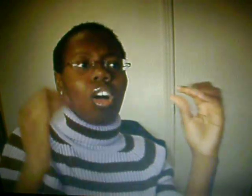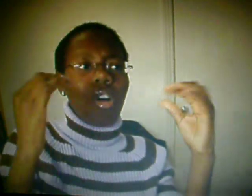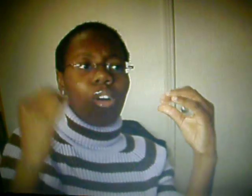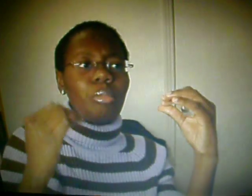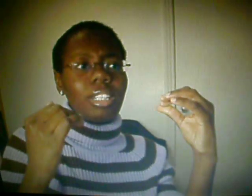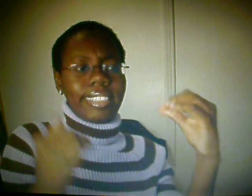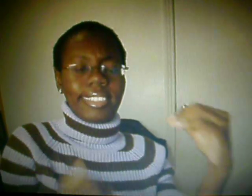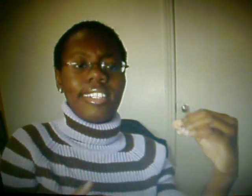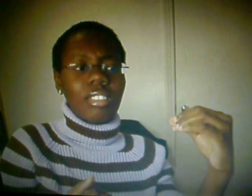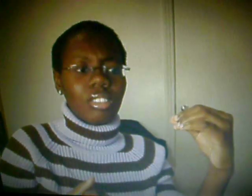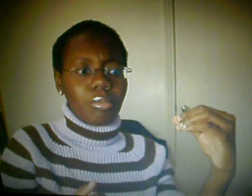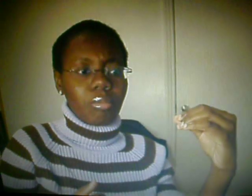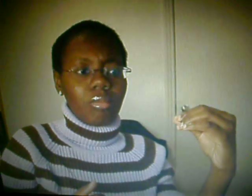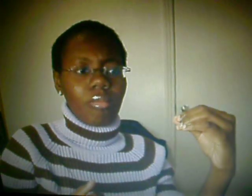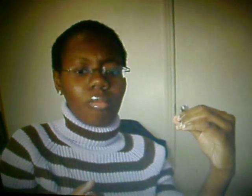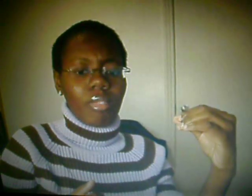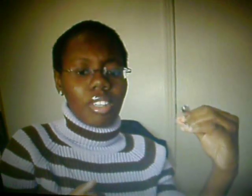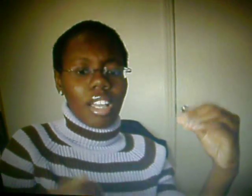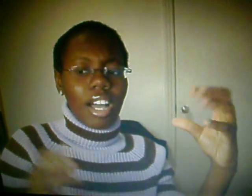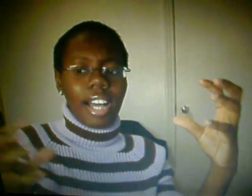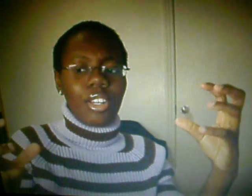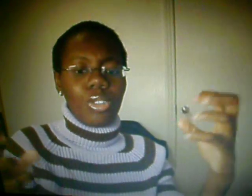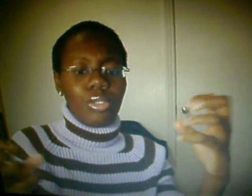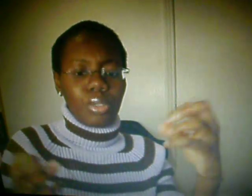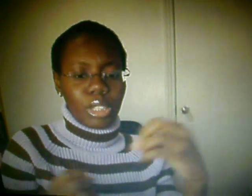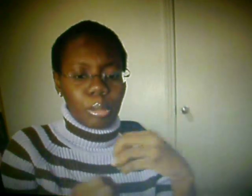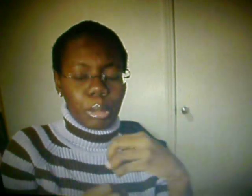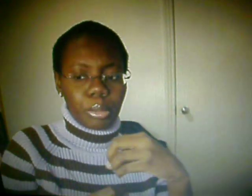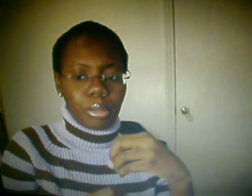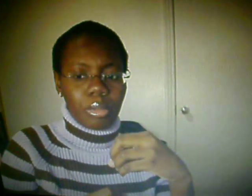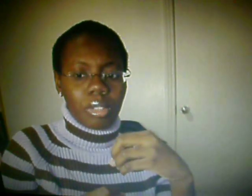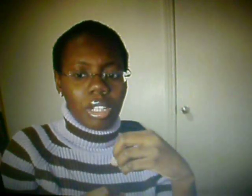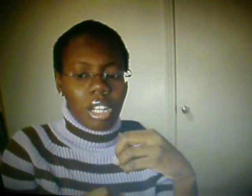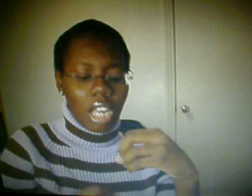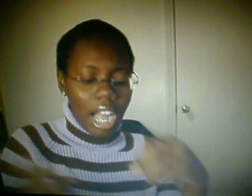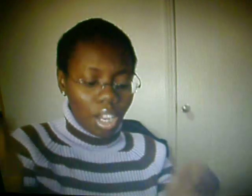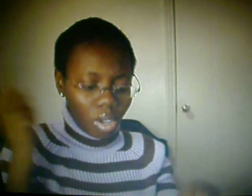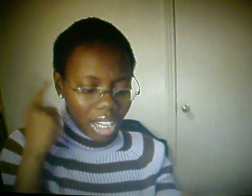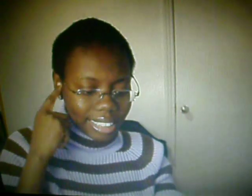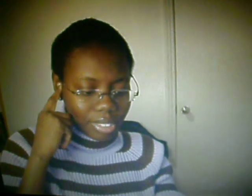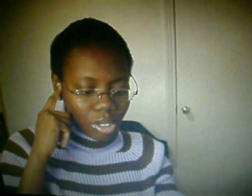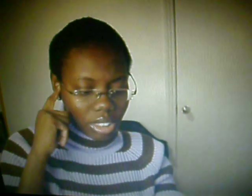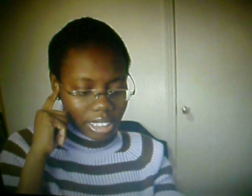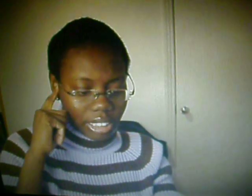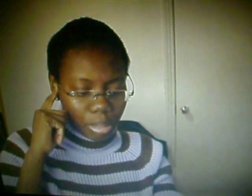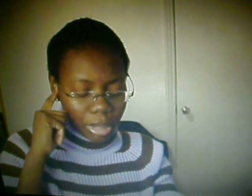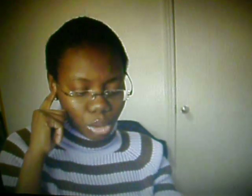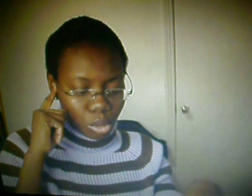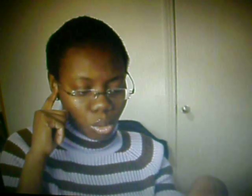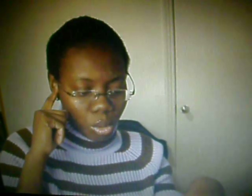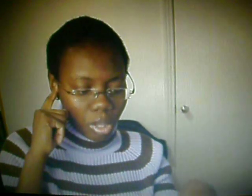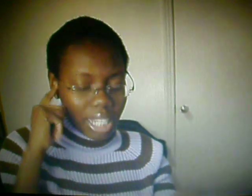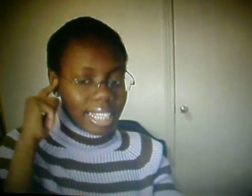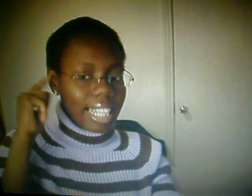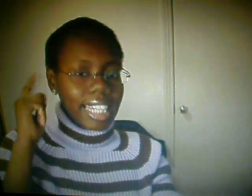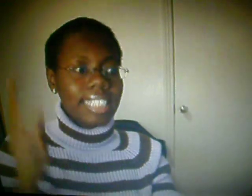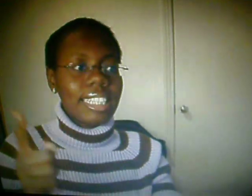Humble ourselves and learn from these people. And God has given us the sentiment to know that anything